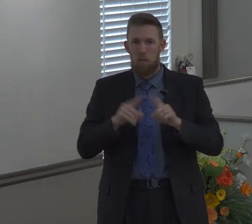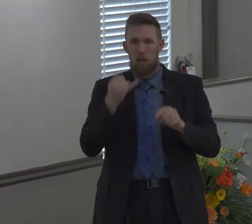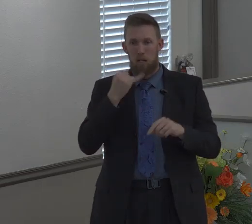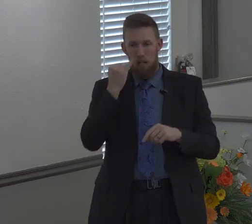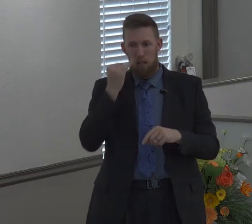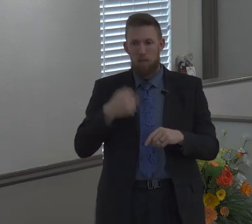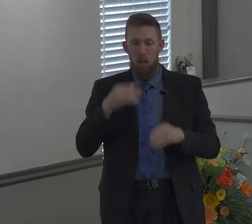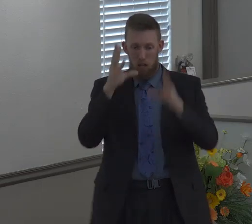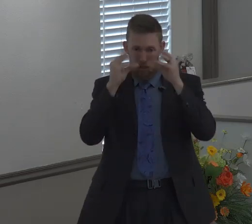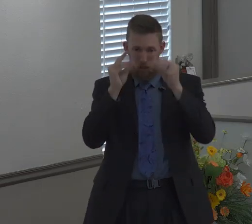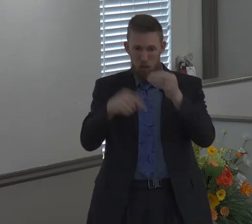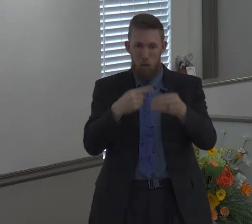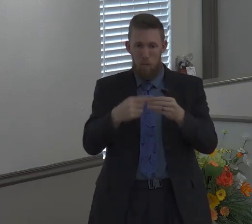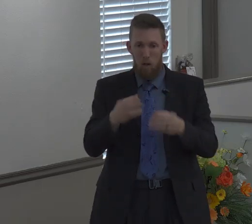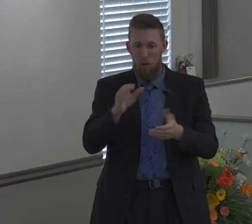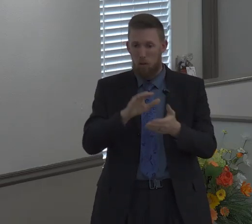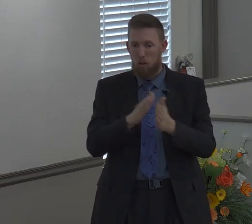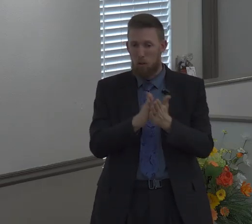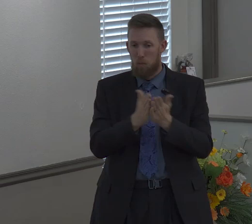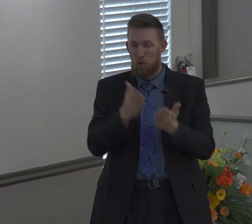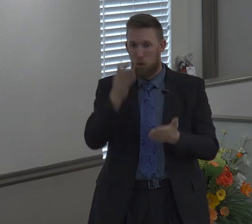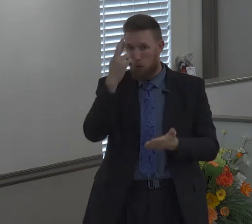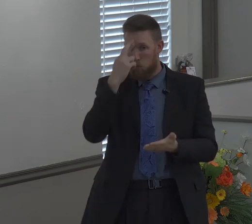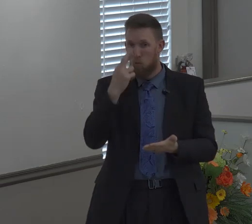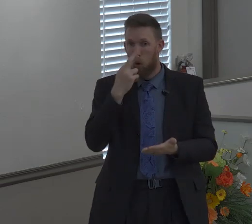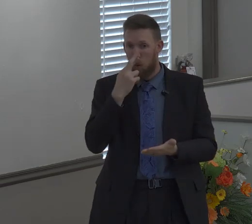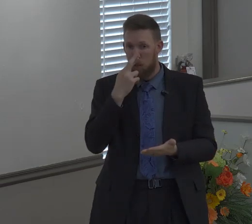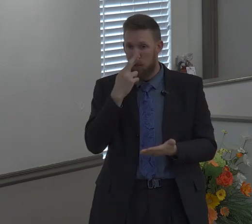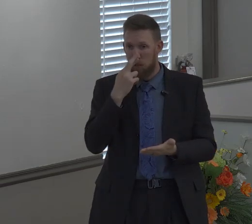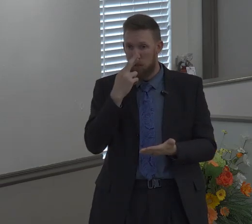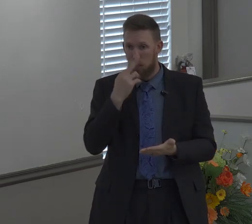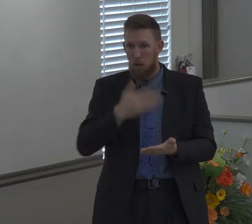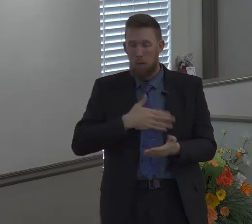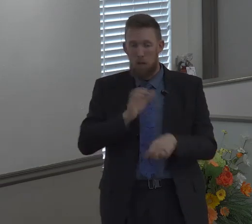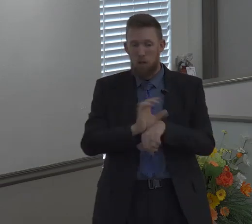And he had a big church. He had a big church.